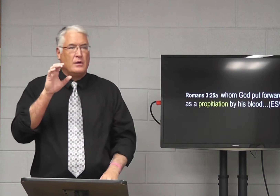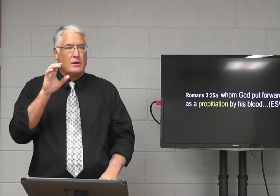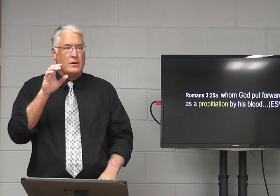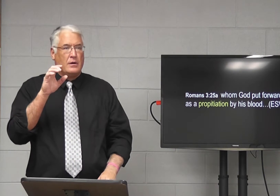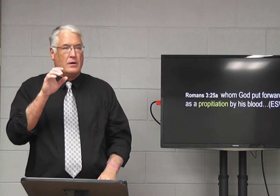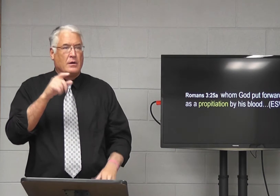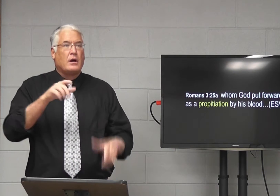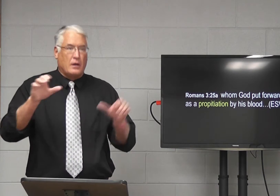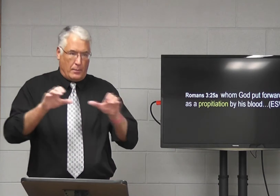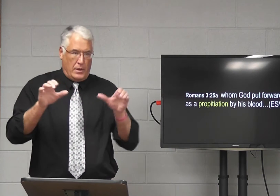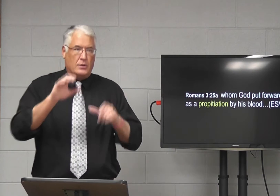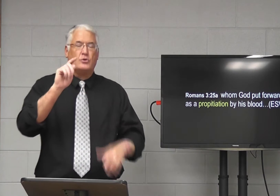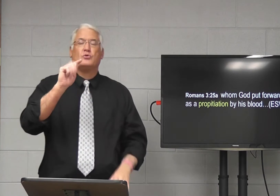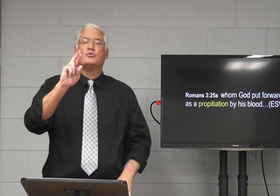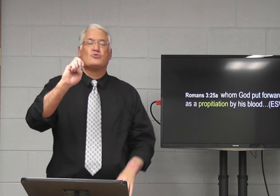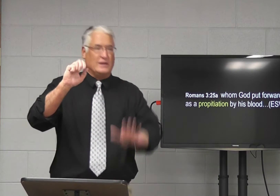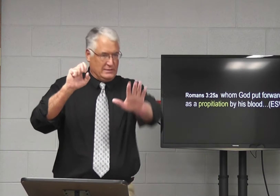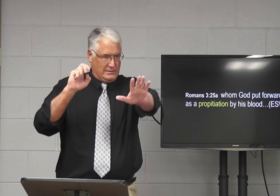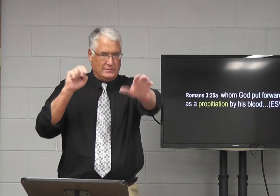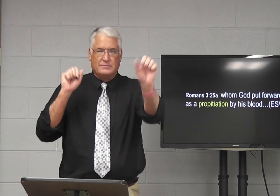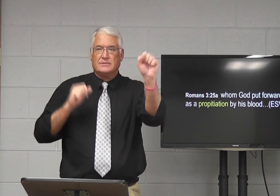you've done treason